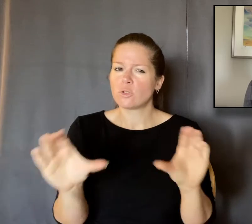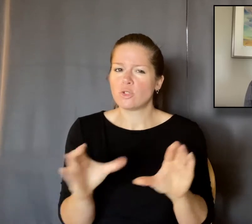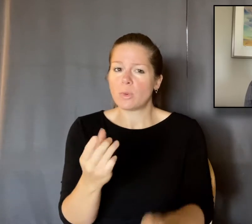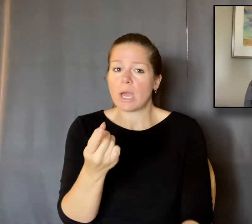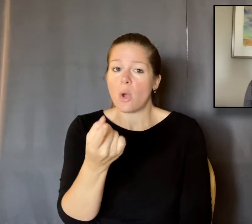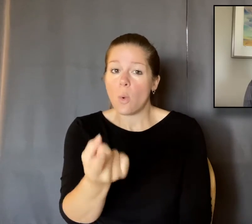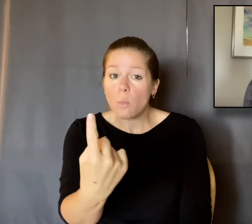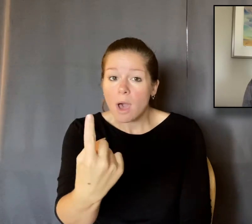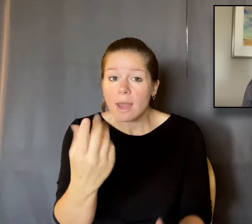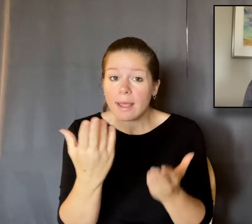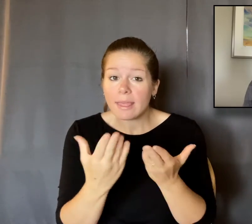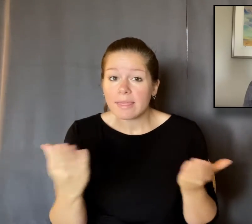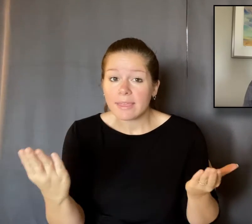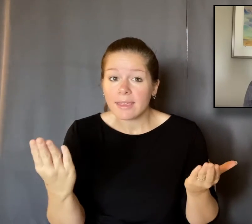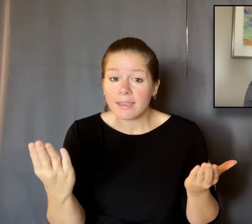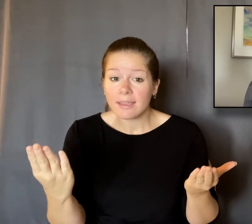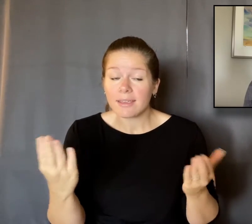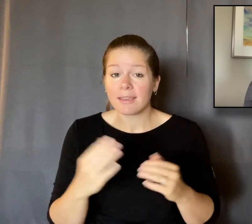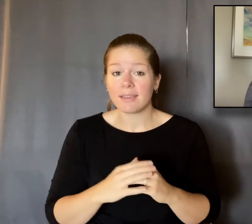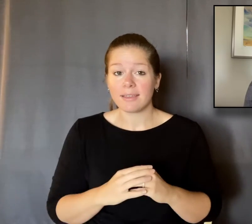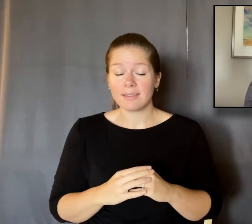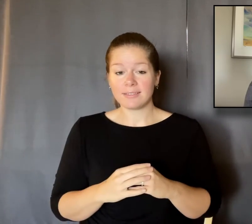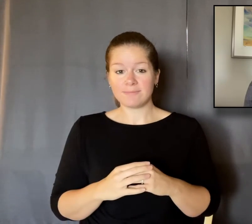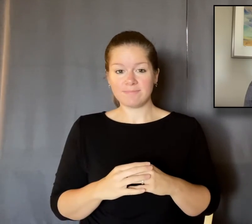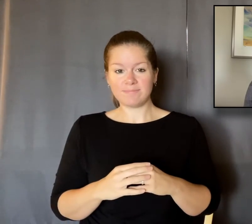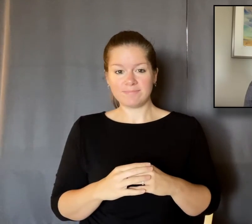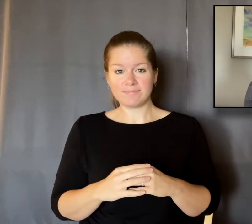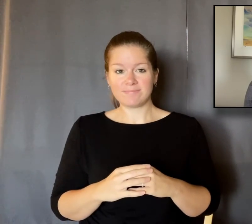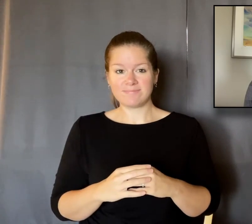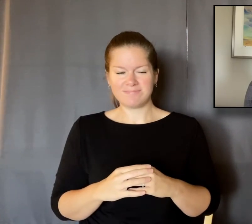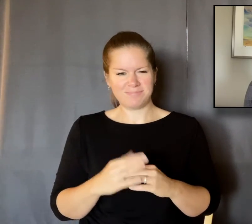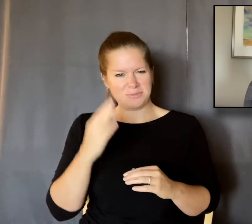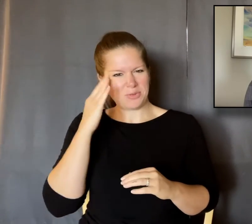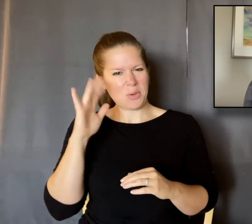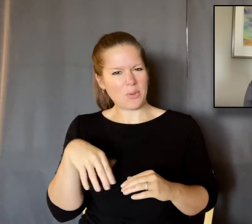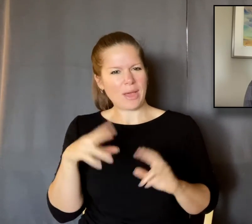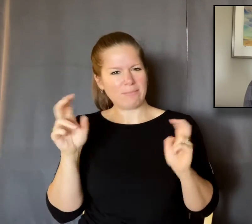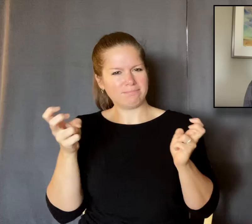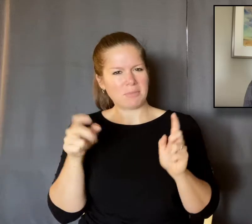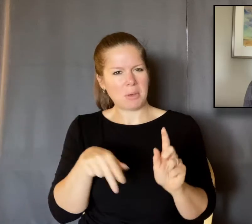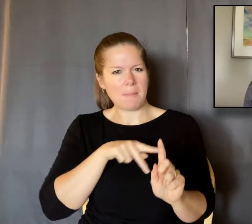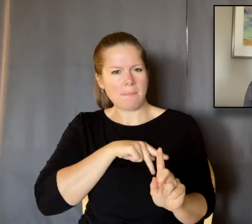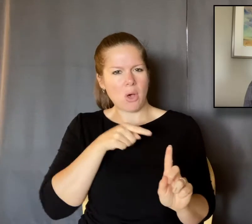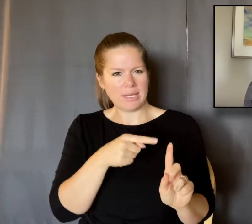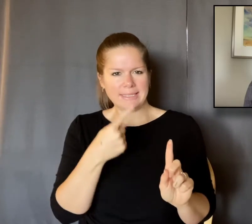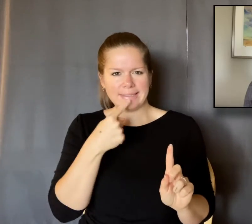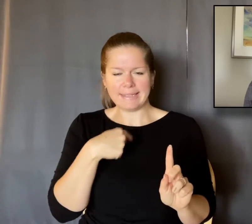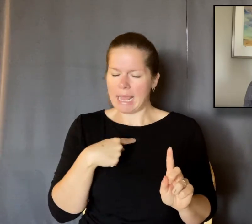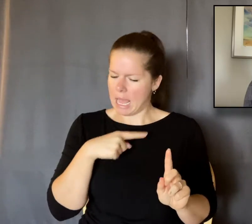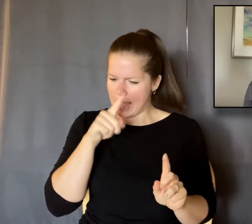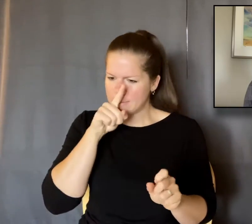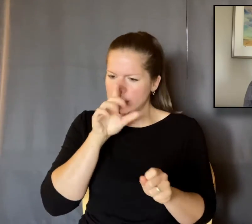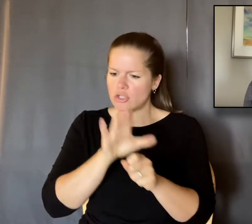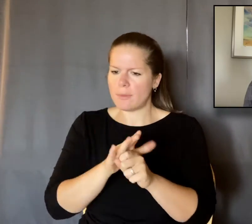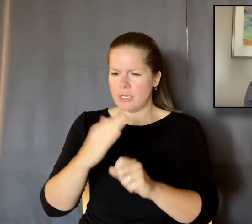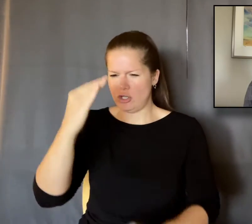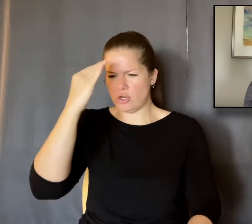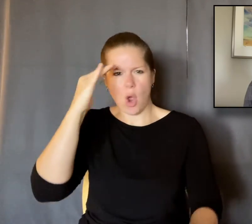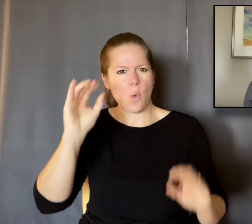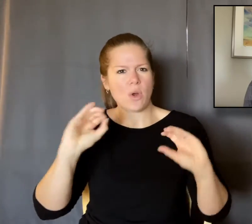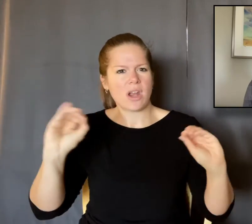thing. And it's the thing he said in 1 Corinthians 2:2 when he said, I'm determined to know nothing among you except Christ and him